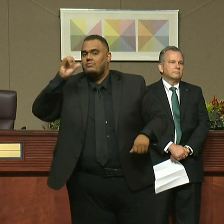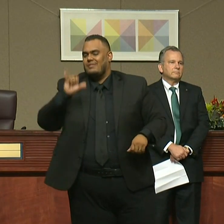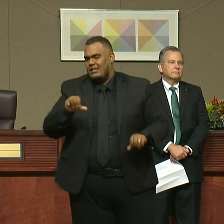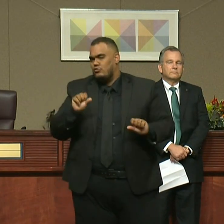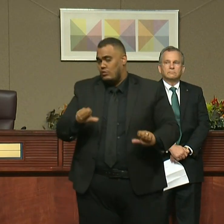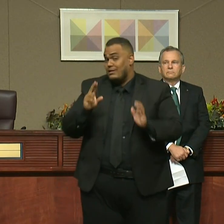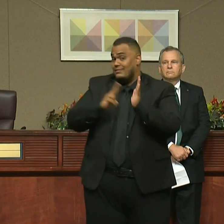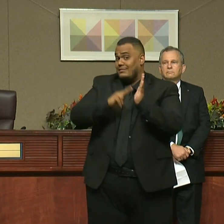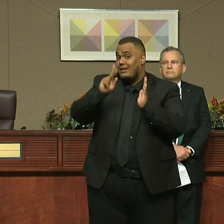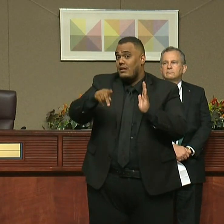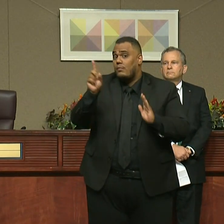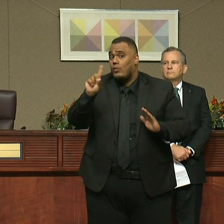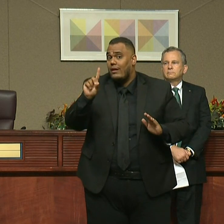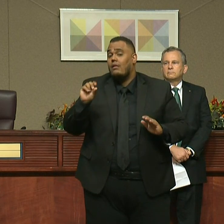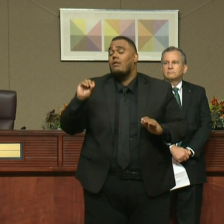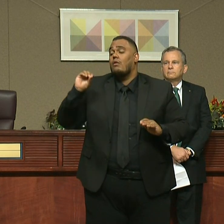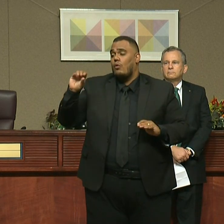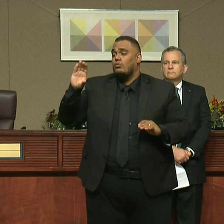ocfl.net/Orange Cares.